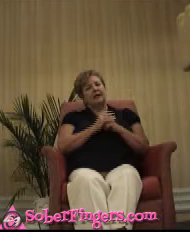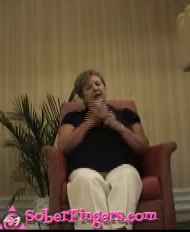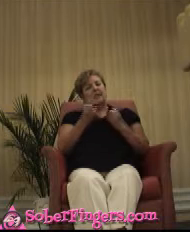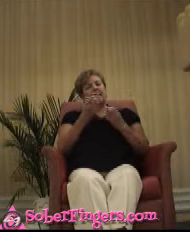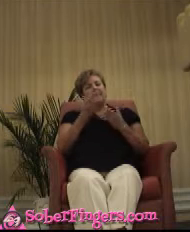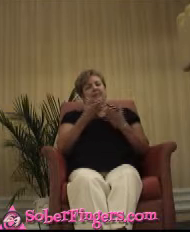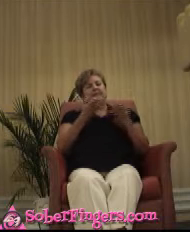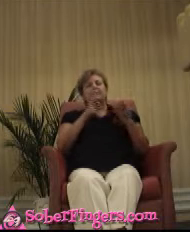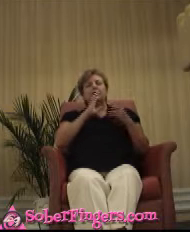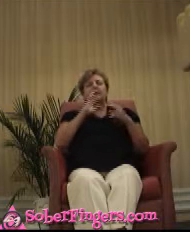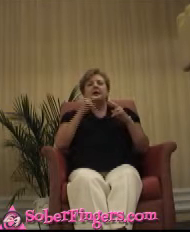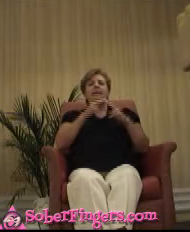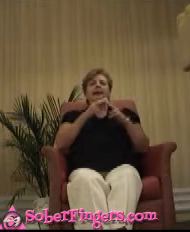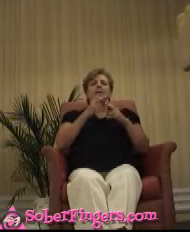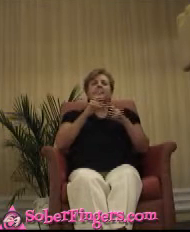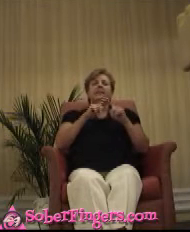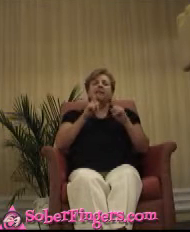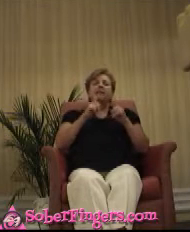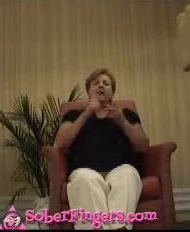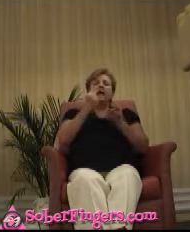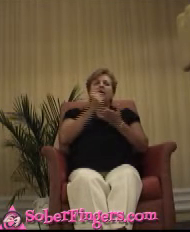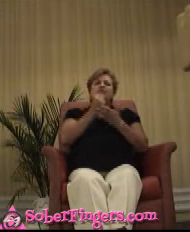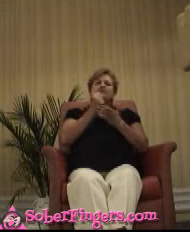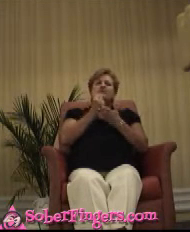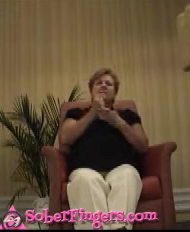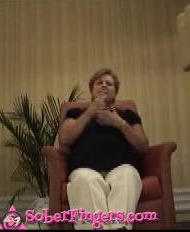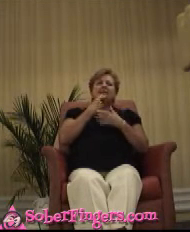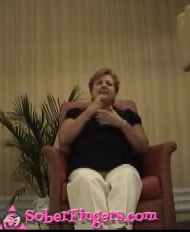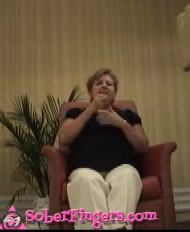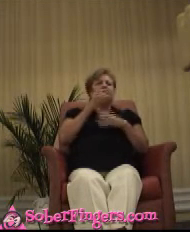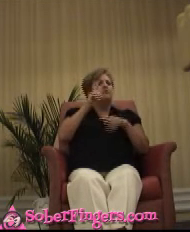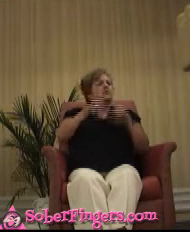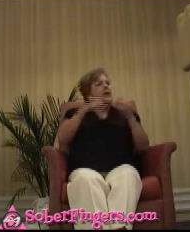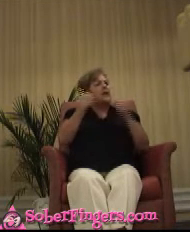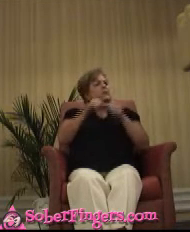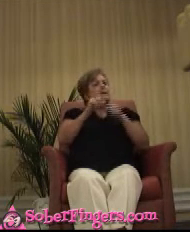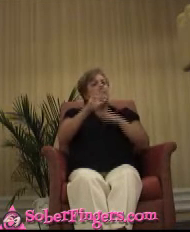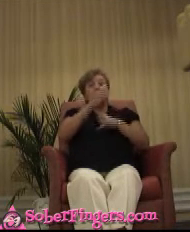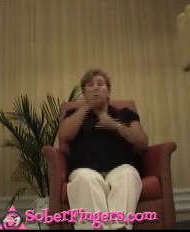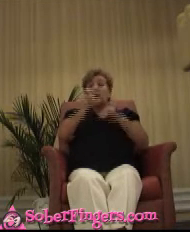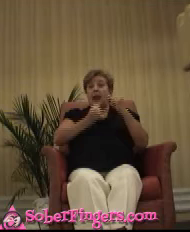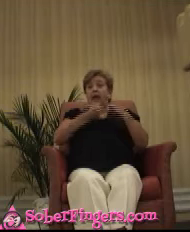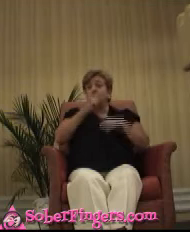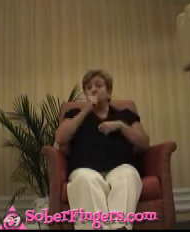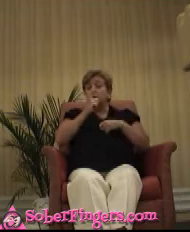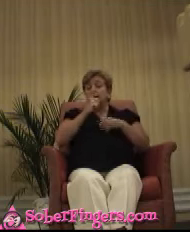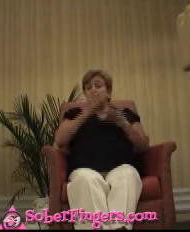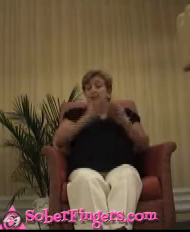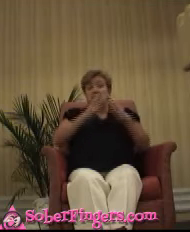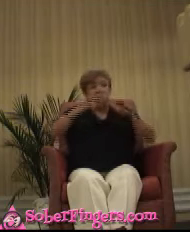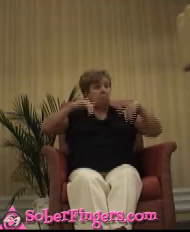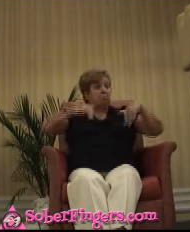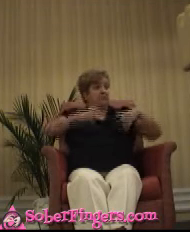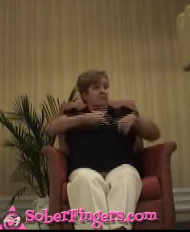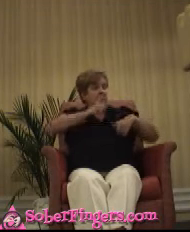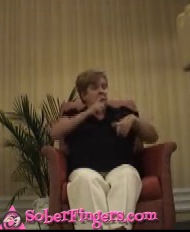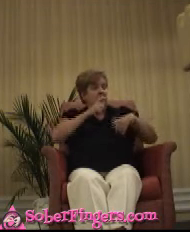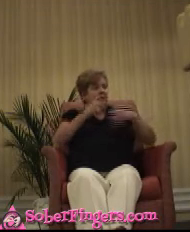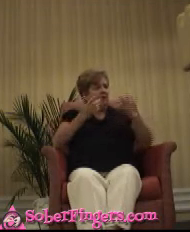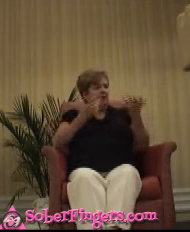quick, but got the treatment, people said, well, you can't remember your last treatment, maybe you haven't had it yet. And I thought, I don't know how much of a problem it is for most people.